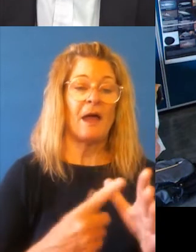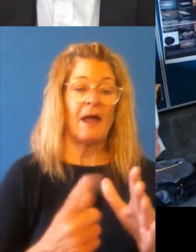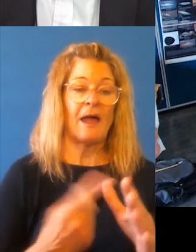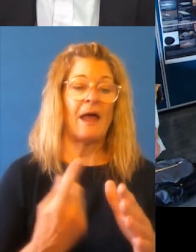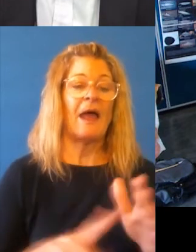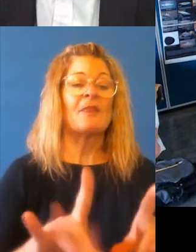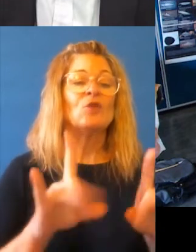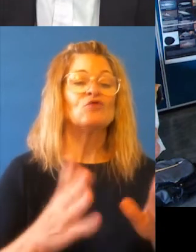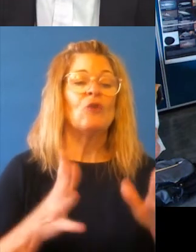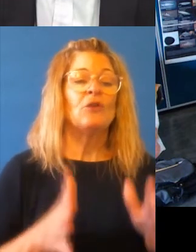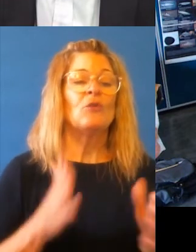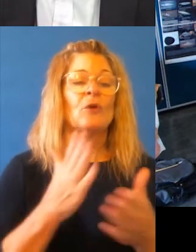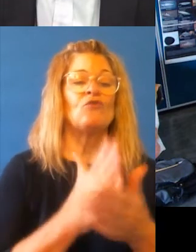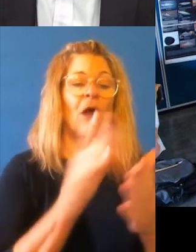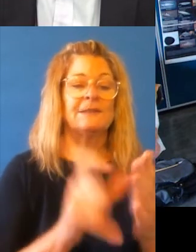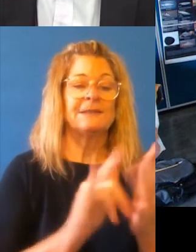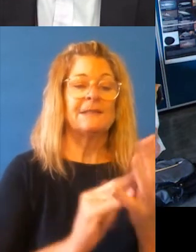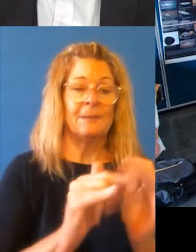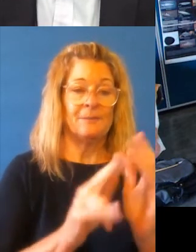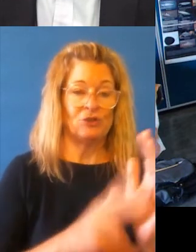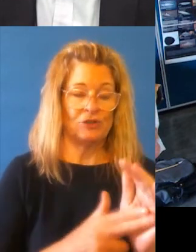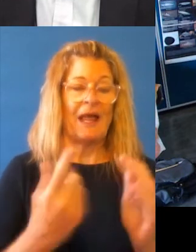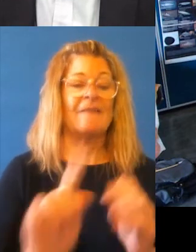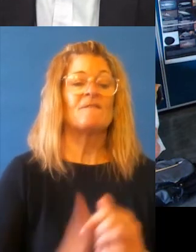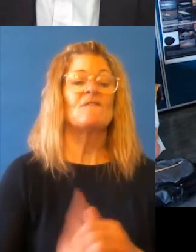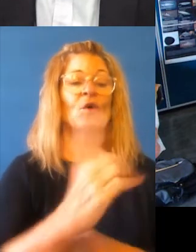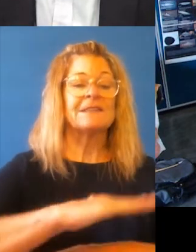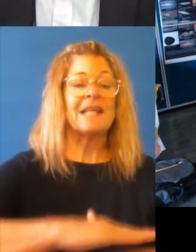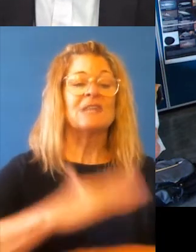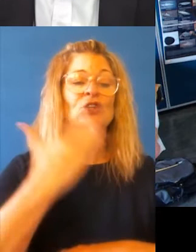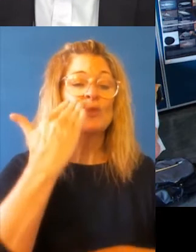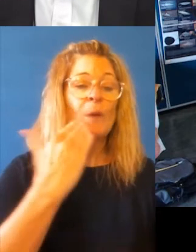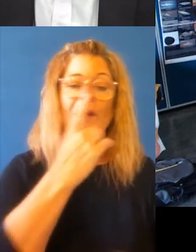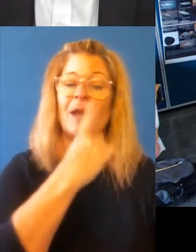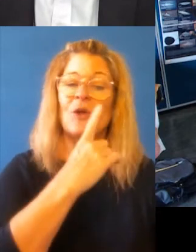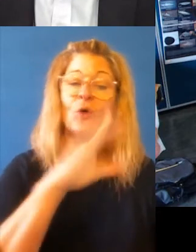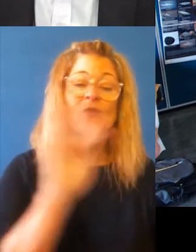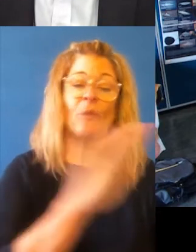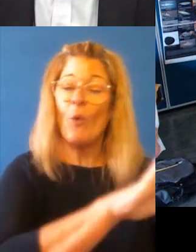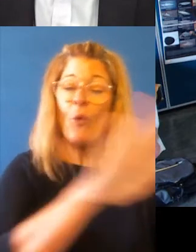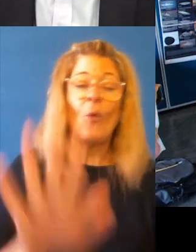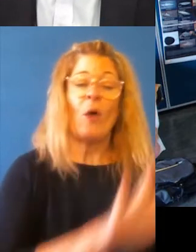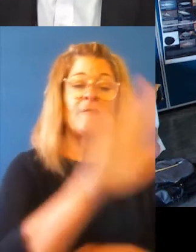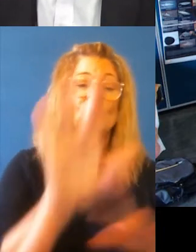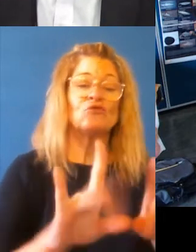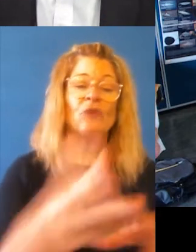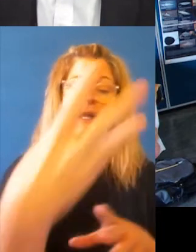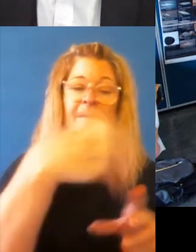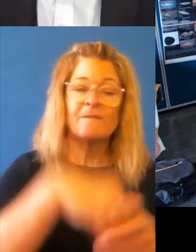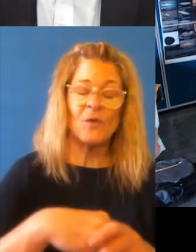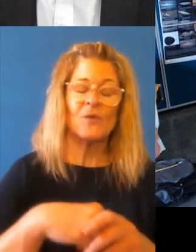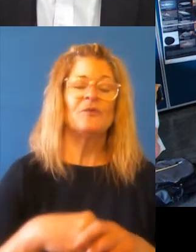Human Rights Commission and First Nations women and girls from across Australia. And